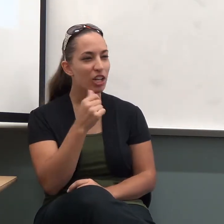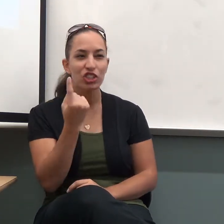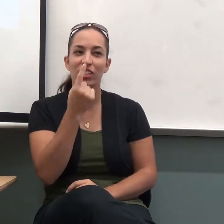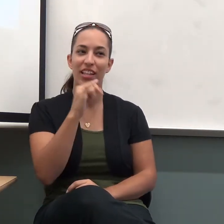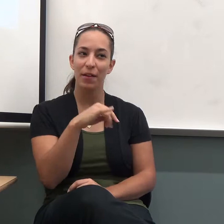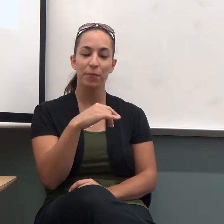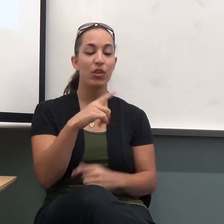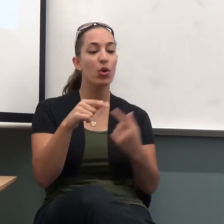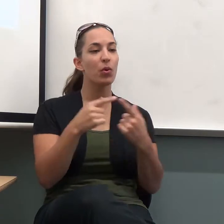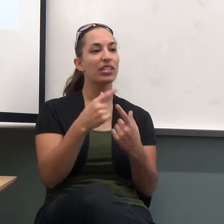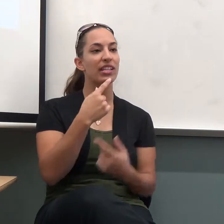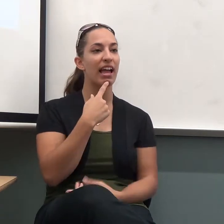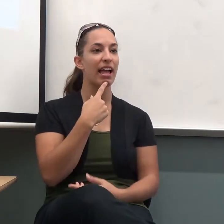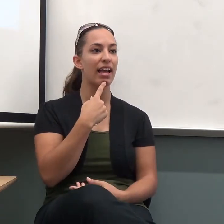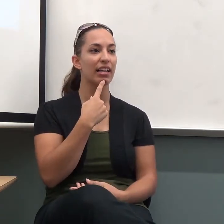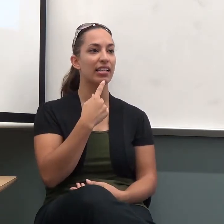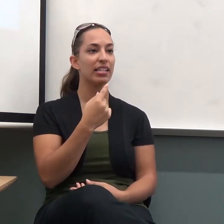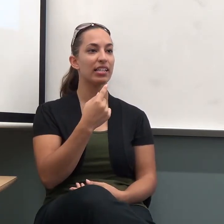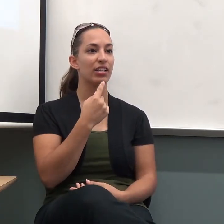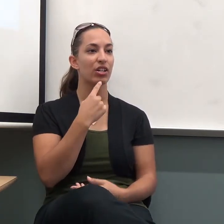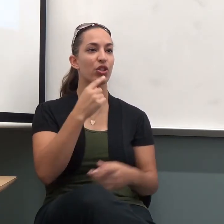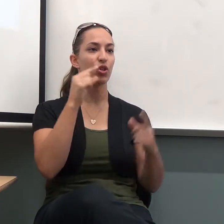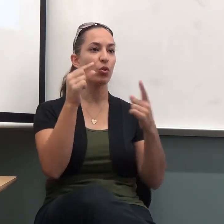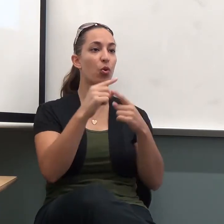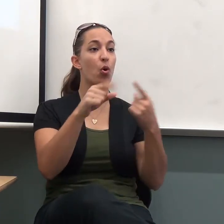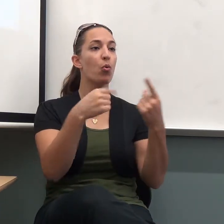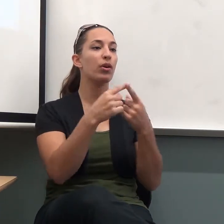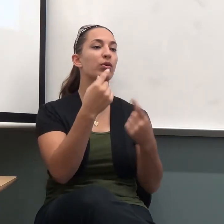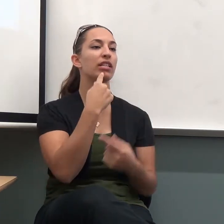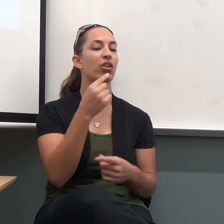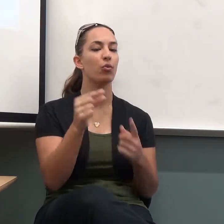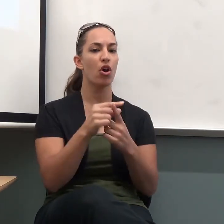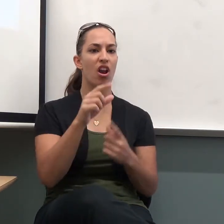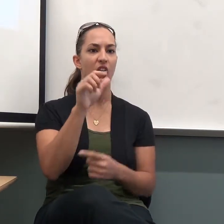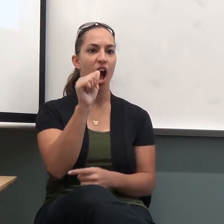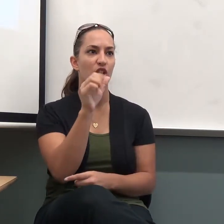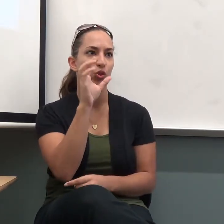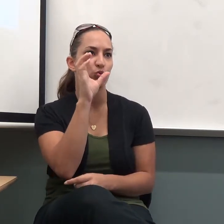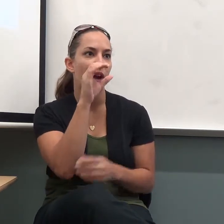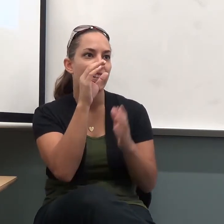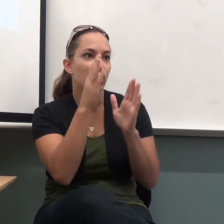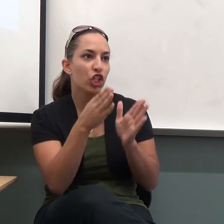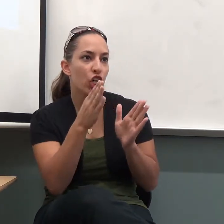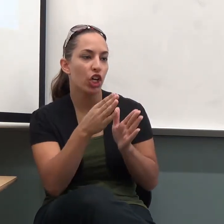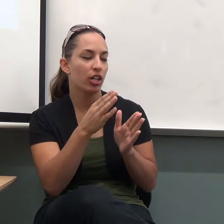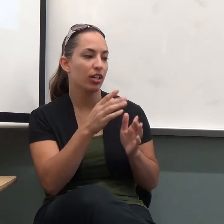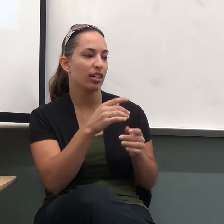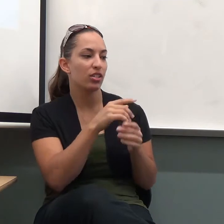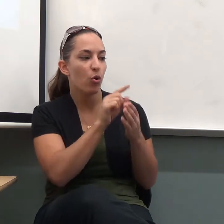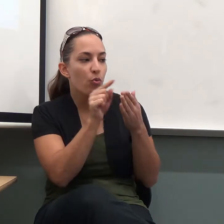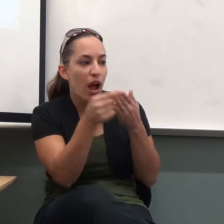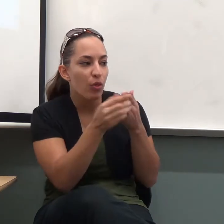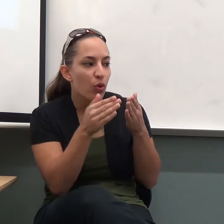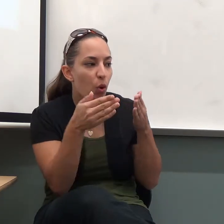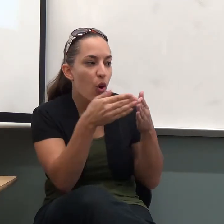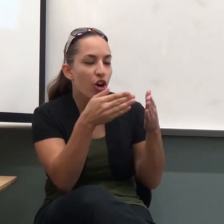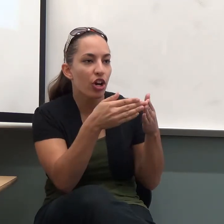the word, a stranger is lurking around the corner, as opposed to a parent,